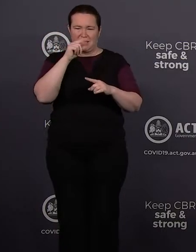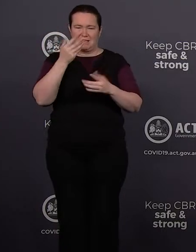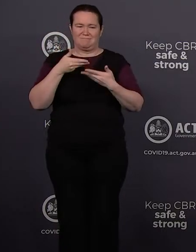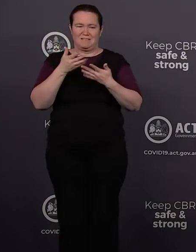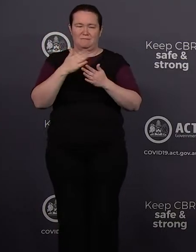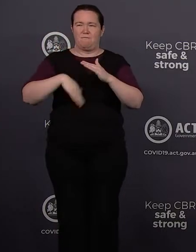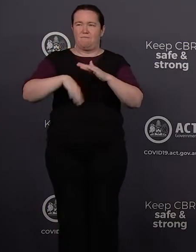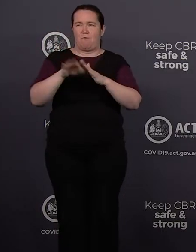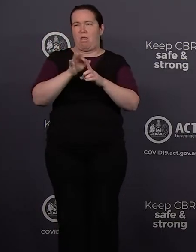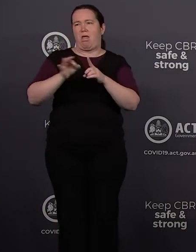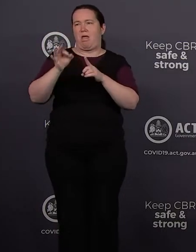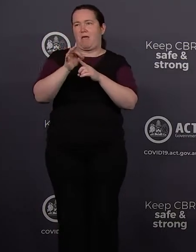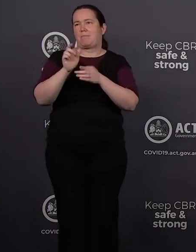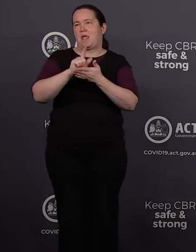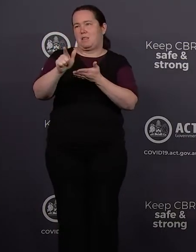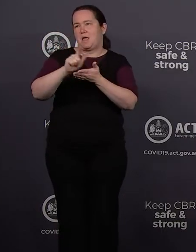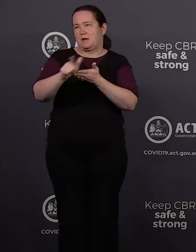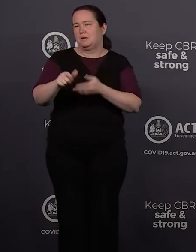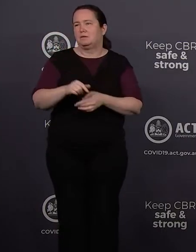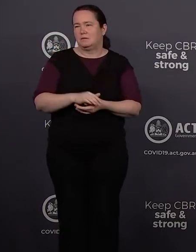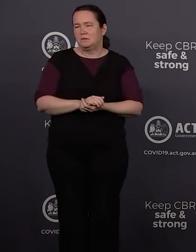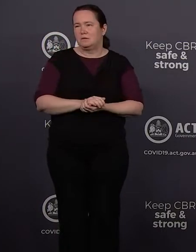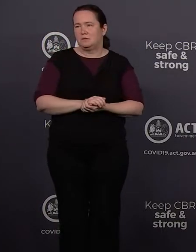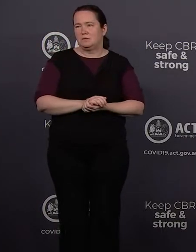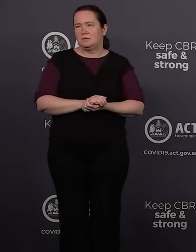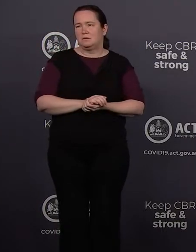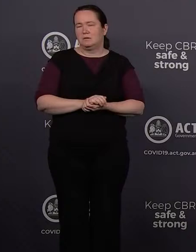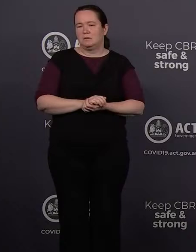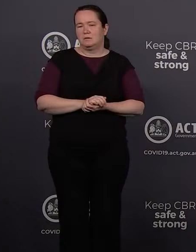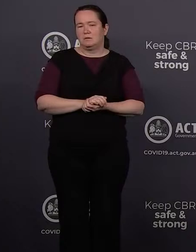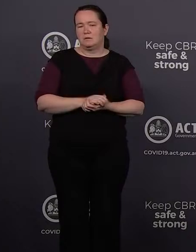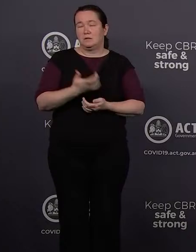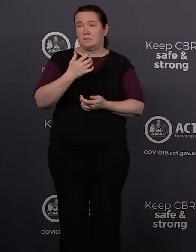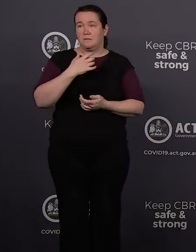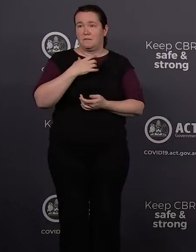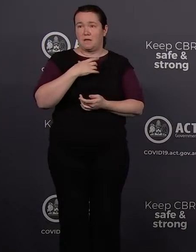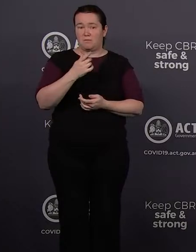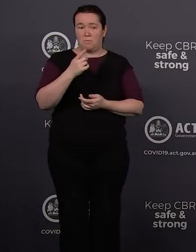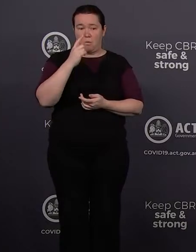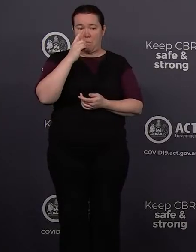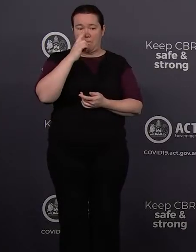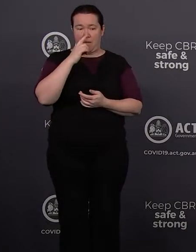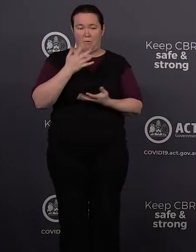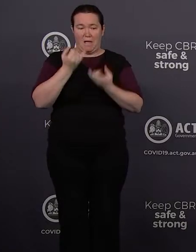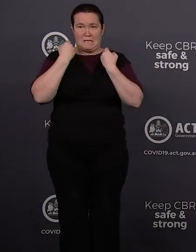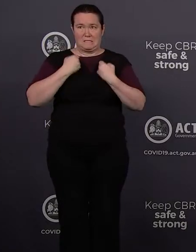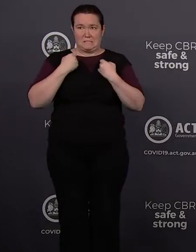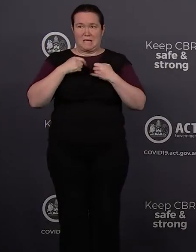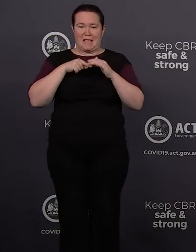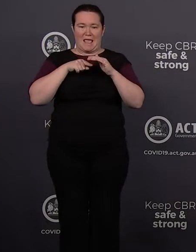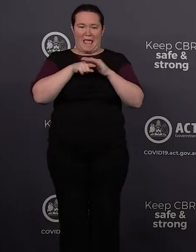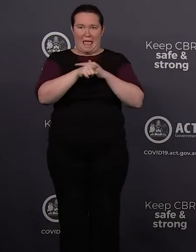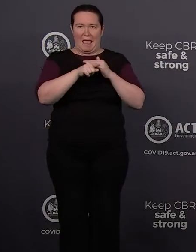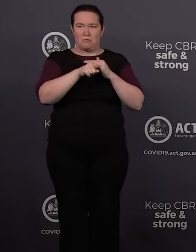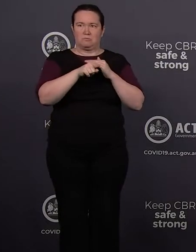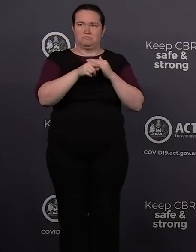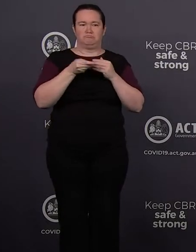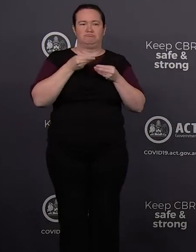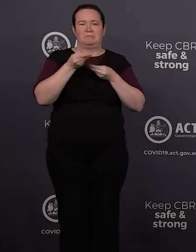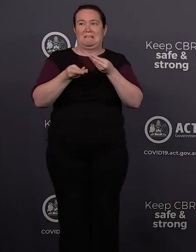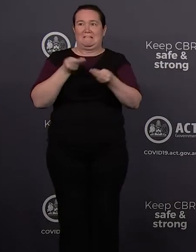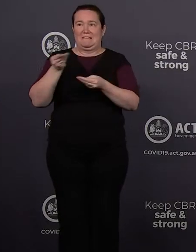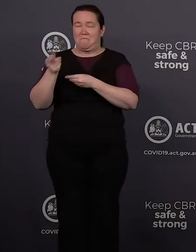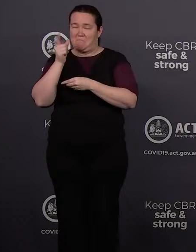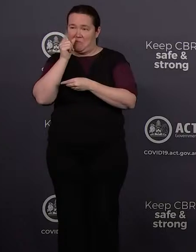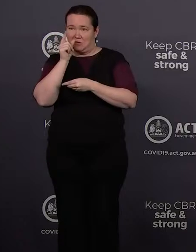update to you on that. There are more cases that have potentially been infectious in the community in today's case numbers.